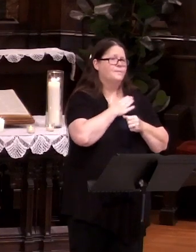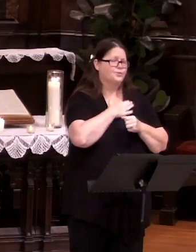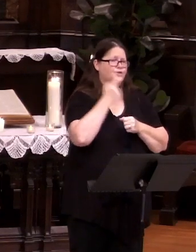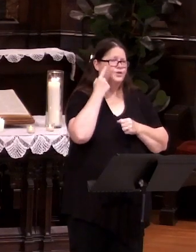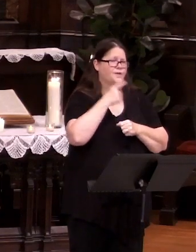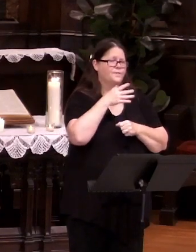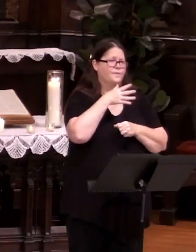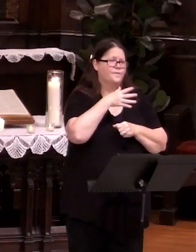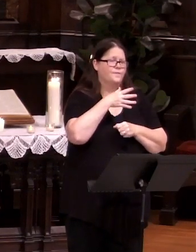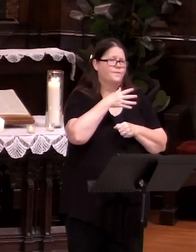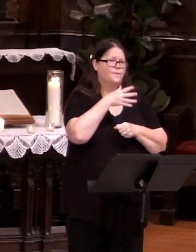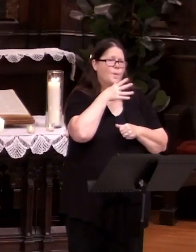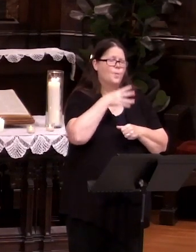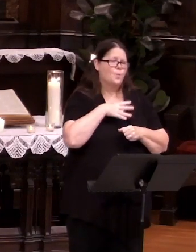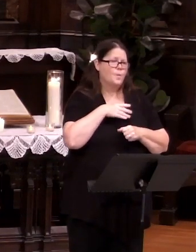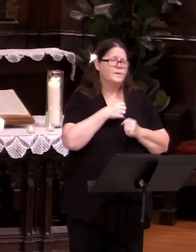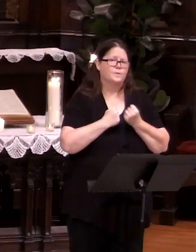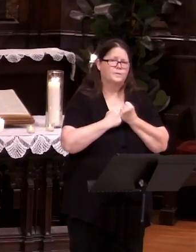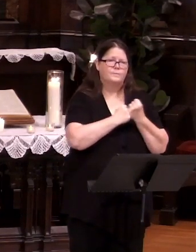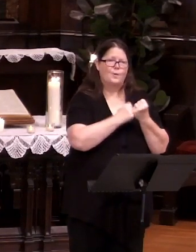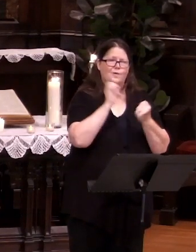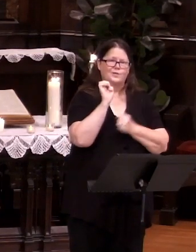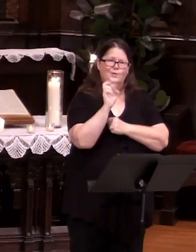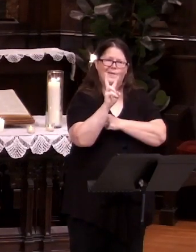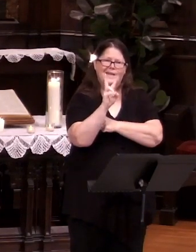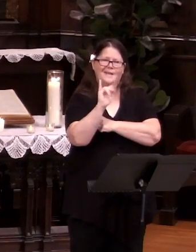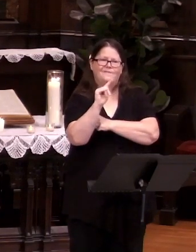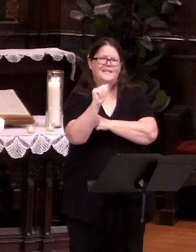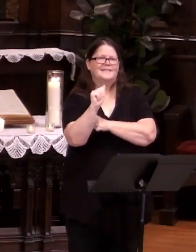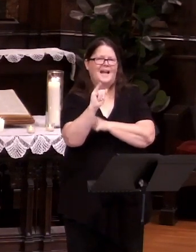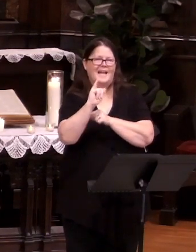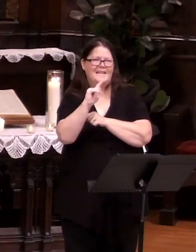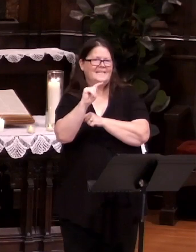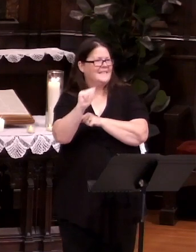worked hard for them, Evita, Evita.